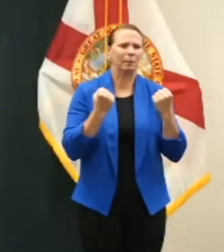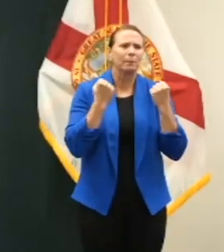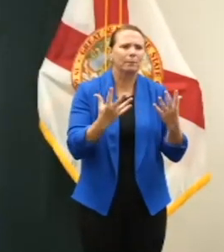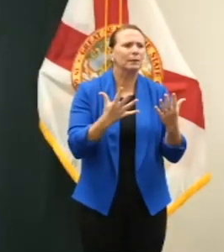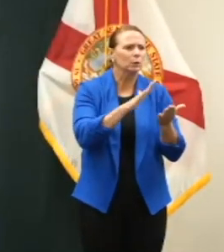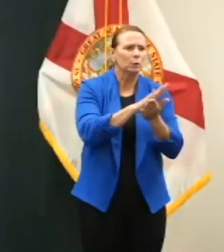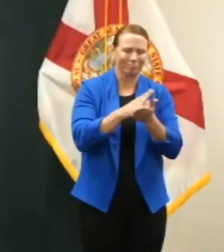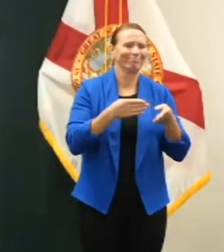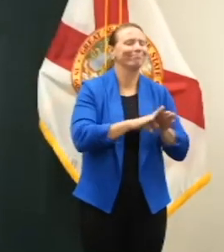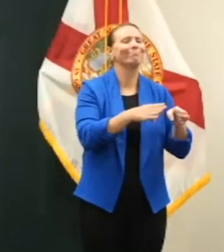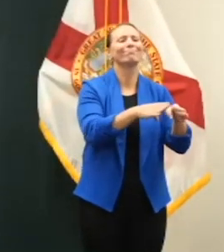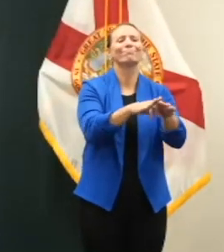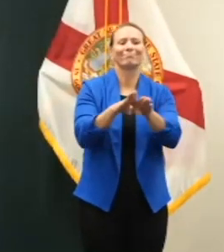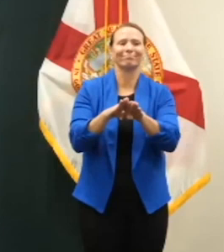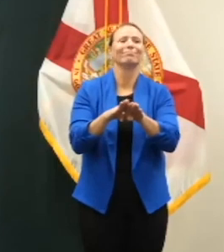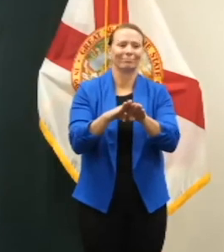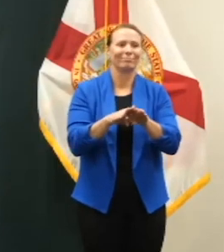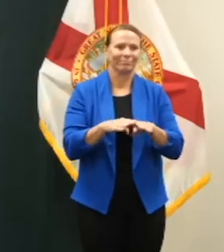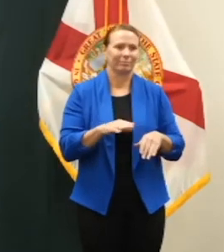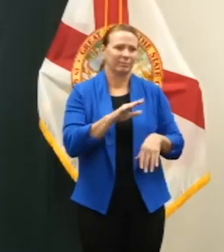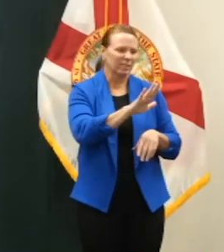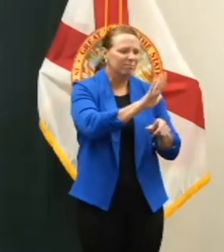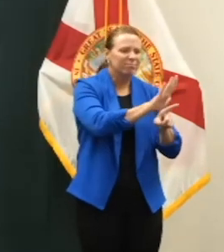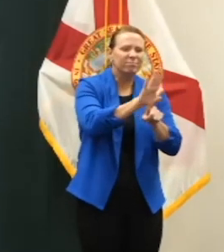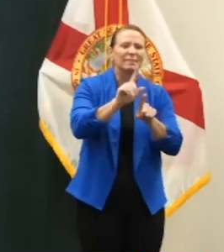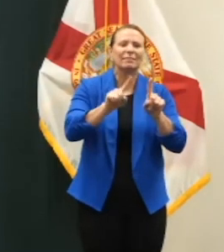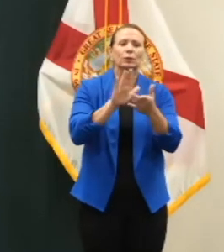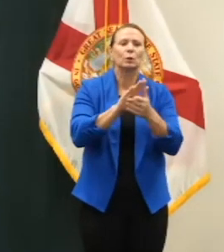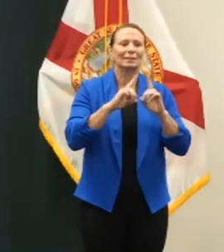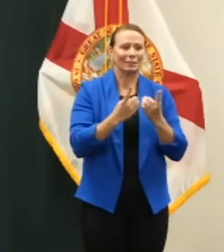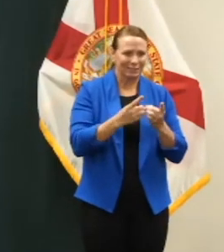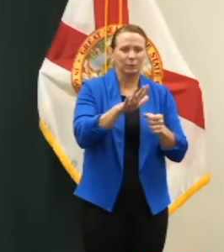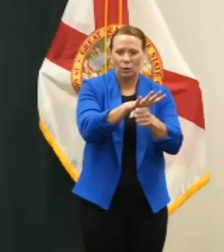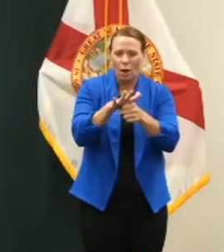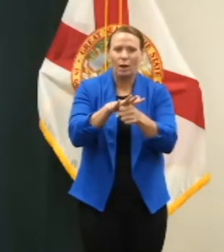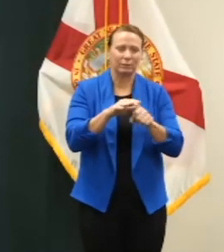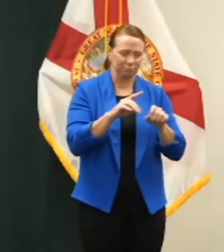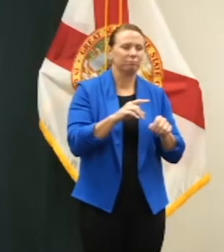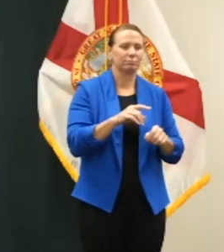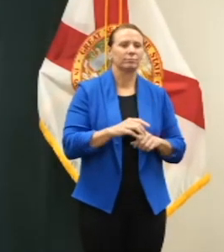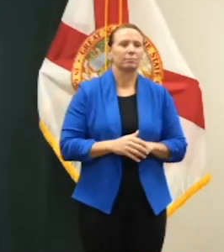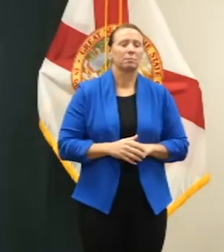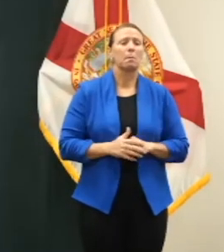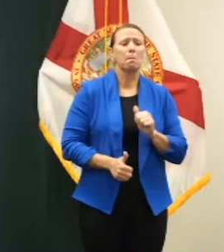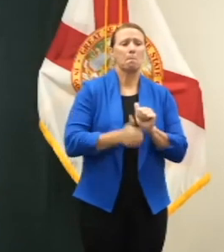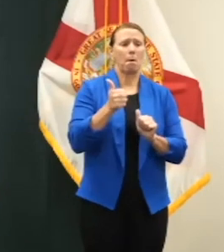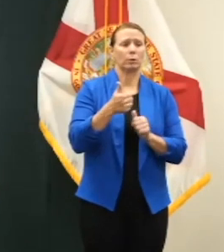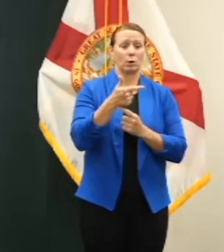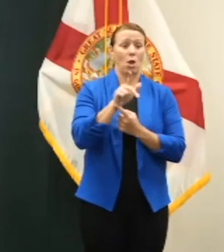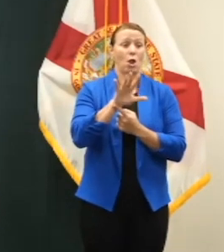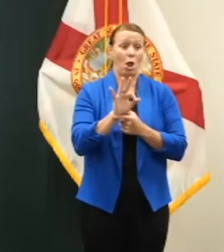what the local school district, so parents just follow what your local school district is saying, and most of these Gulf counties you're going to look to